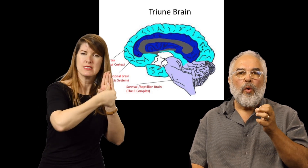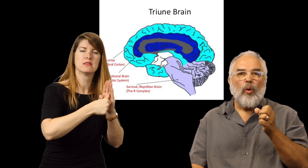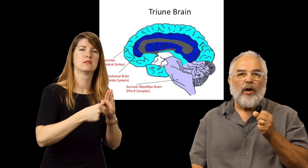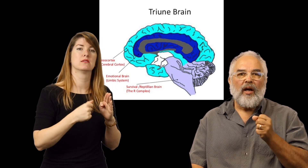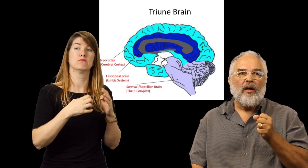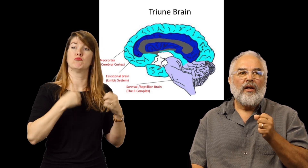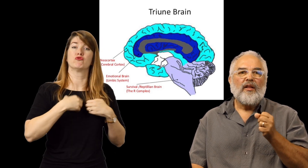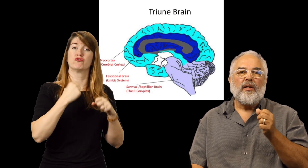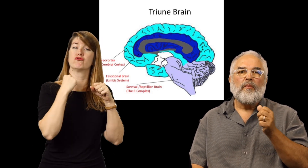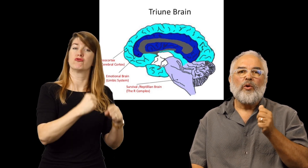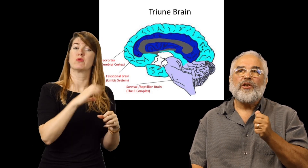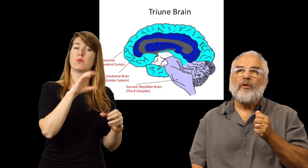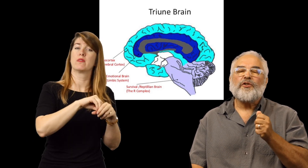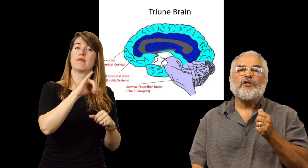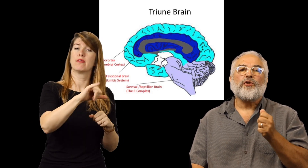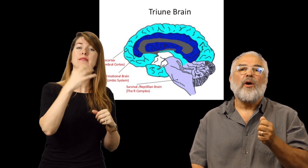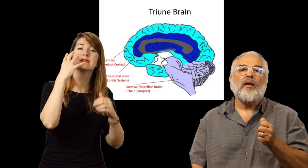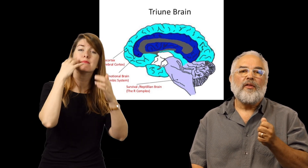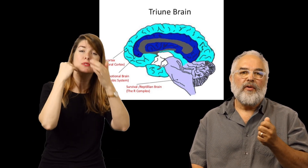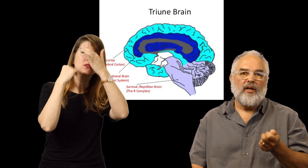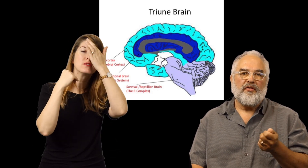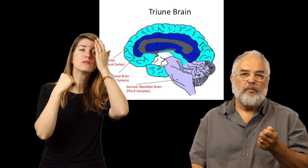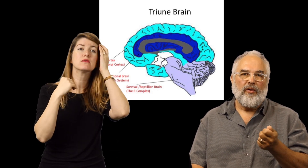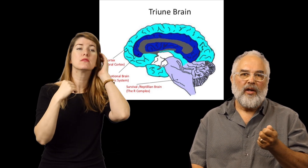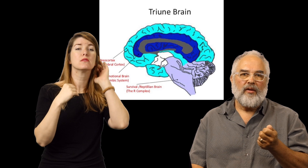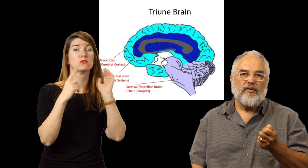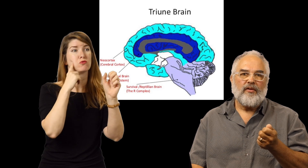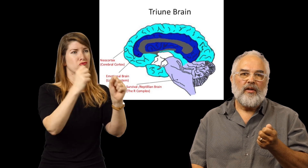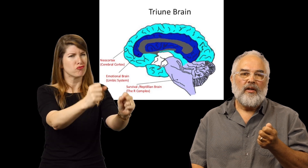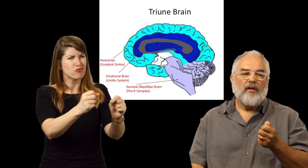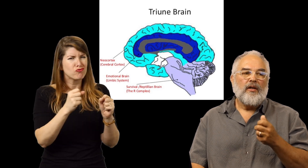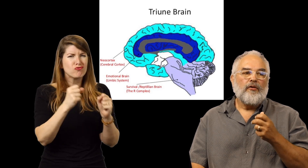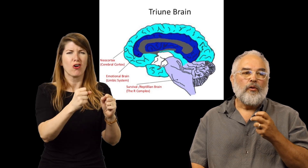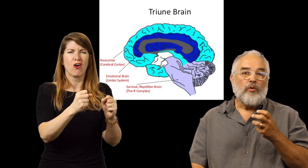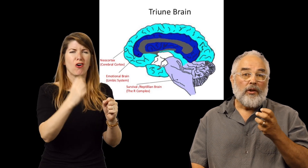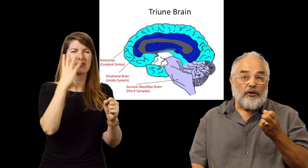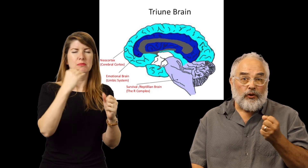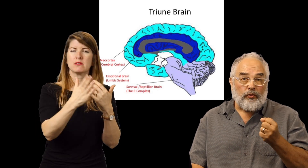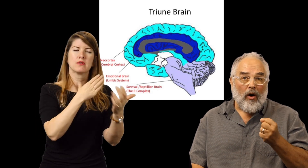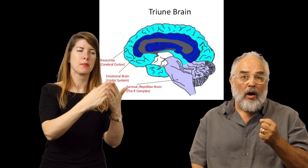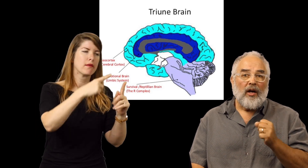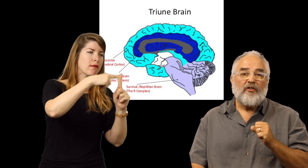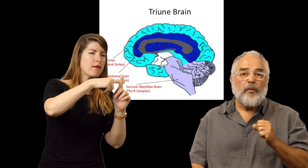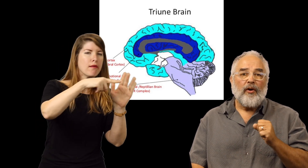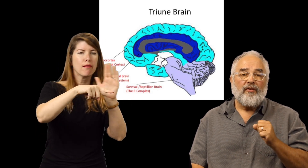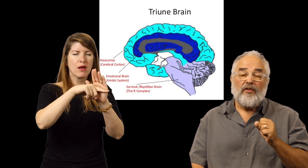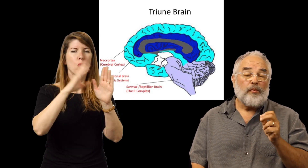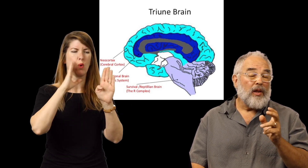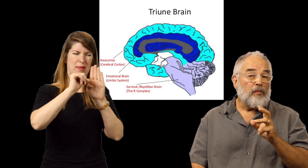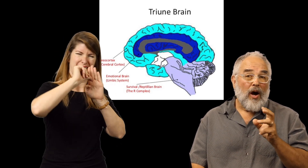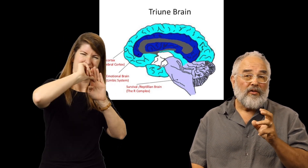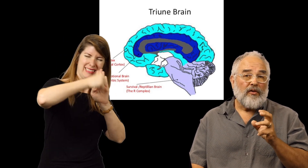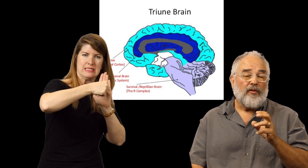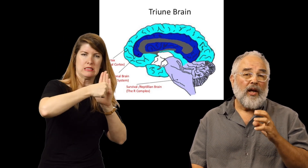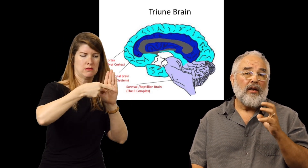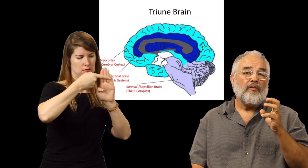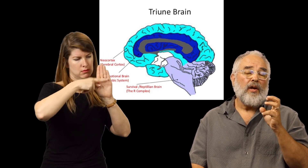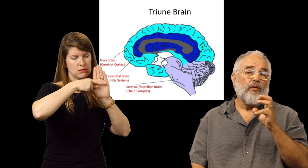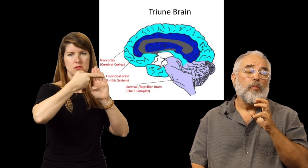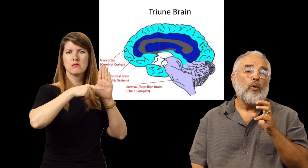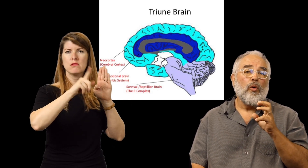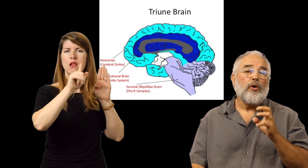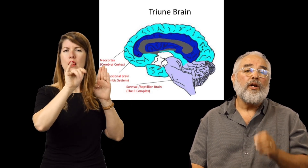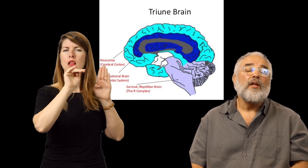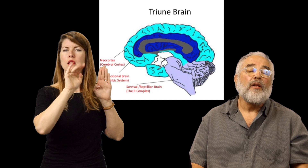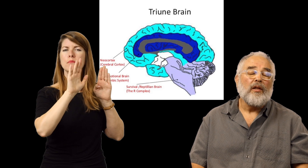about recording the emotional strength of an experience. So really strong experiences, be they positive or negative,